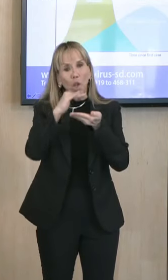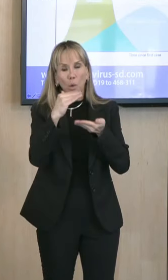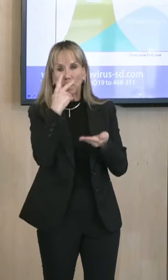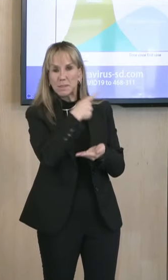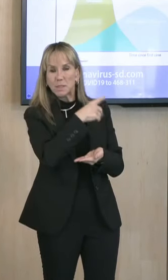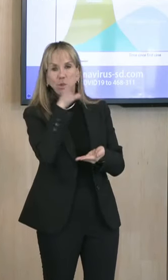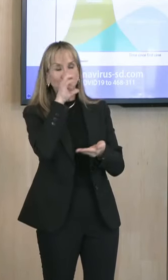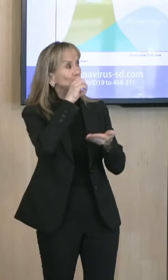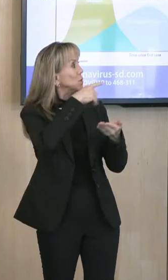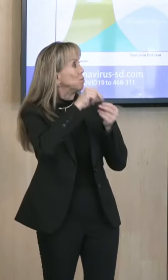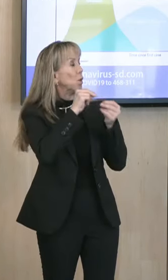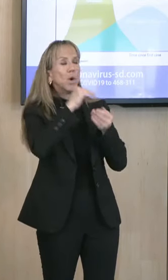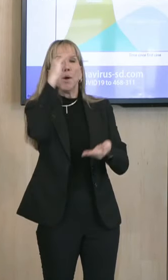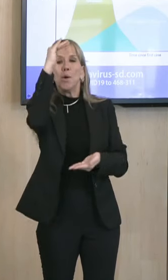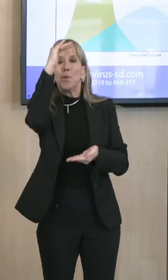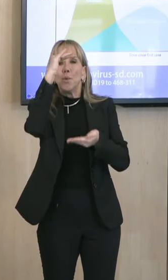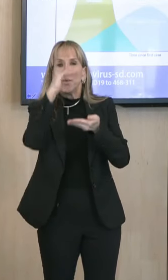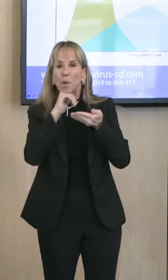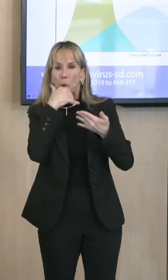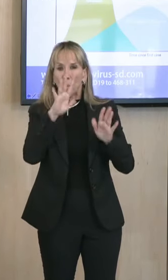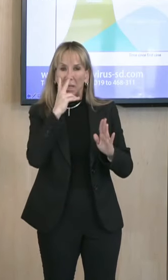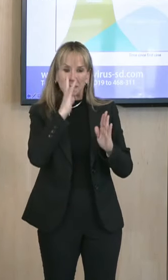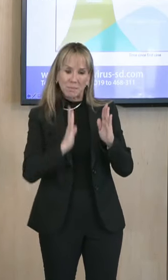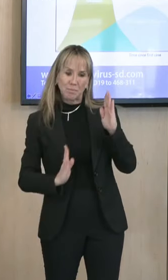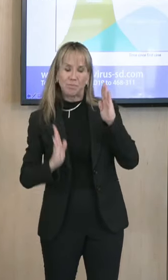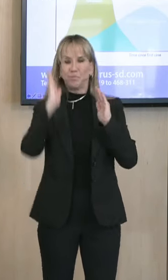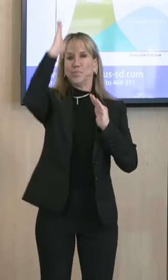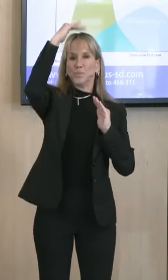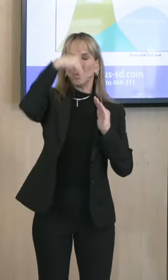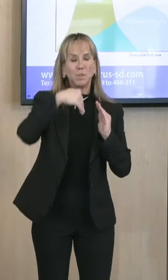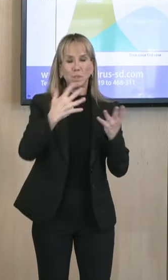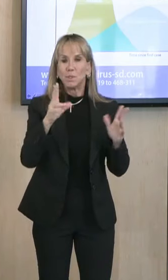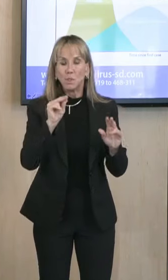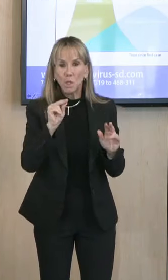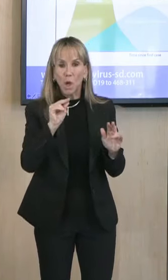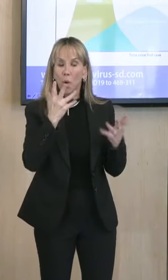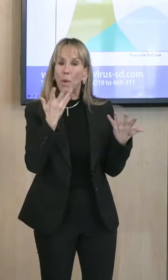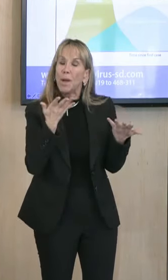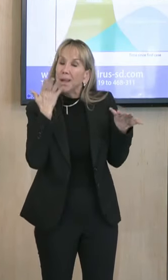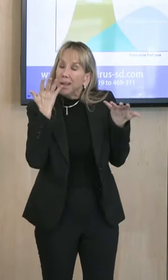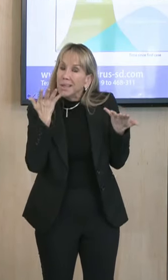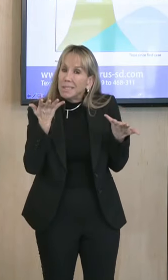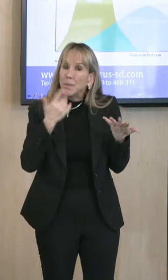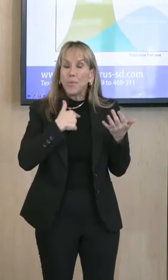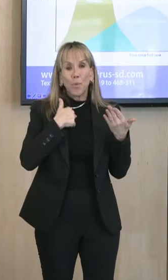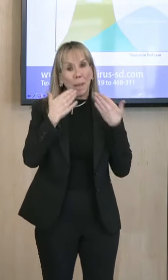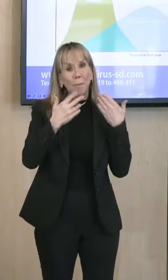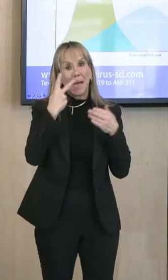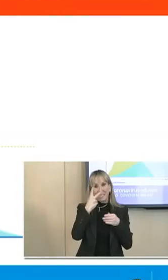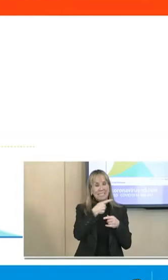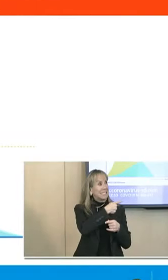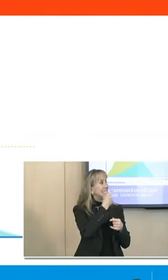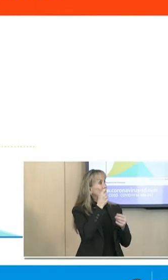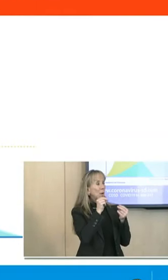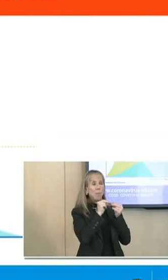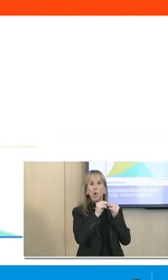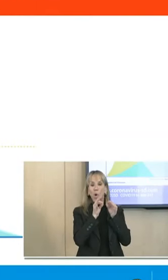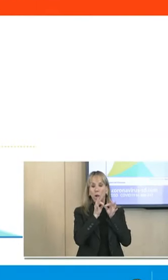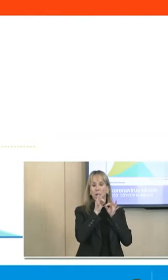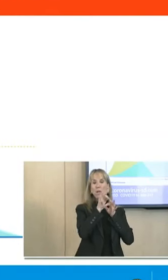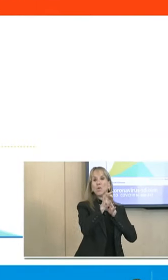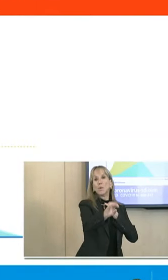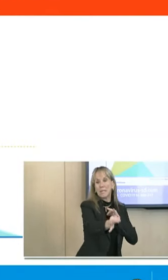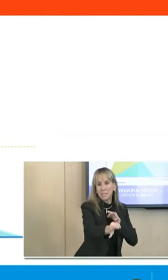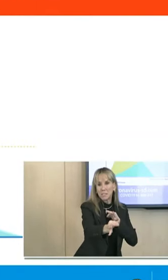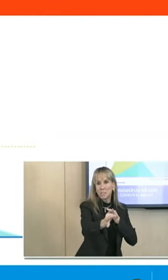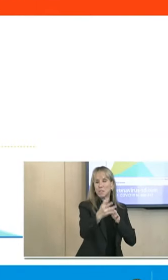to have a more gentle slope. Dry-eyed realism that may extend, as is depicted here, the period of